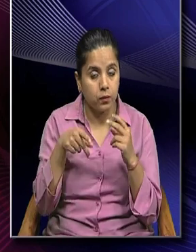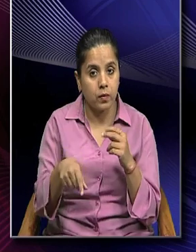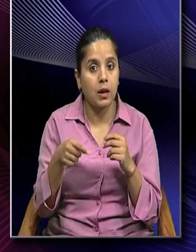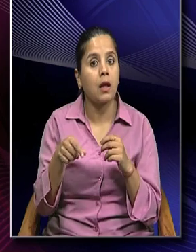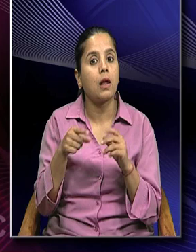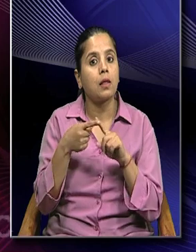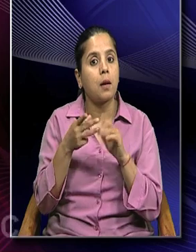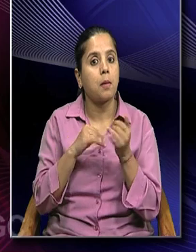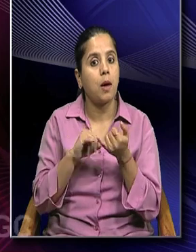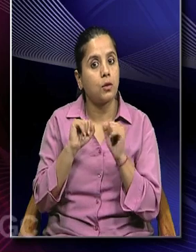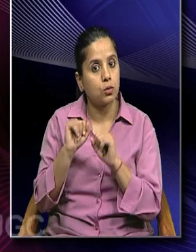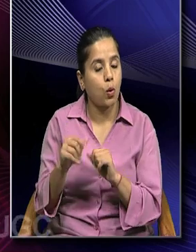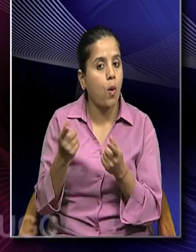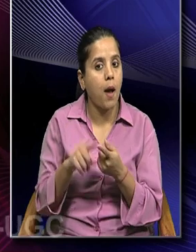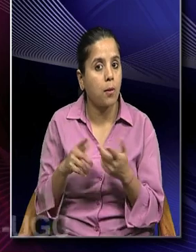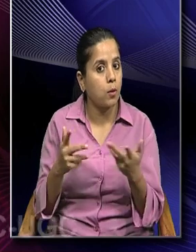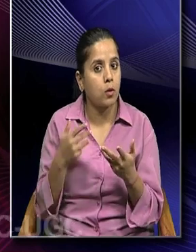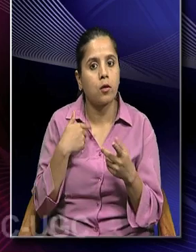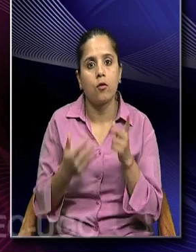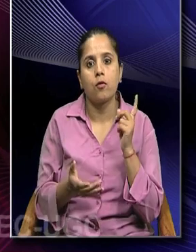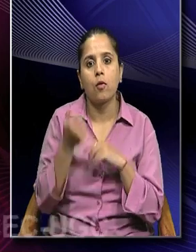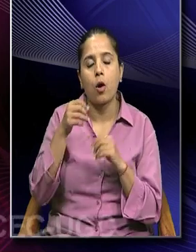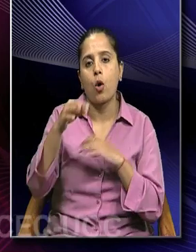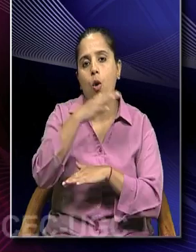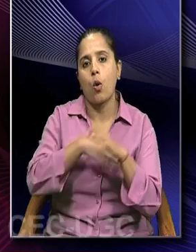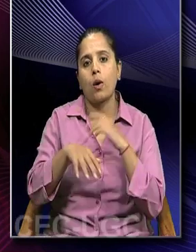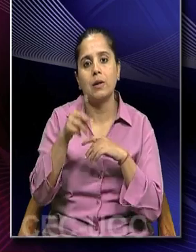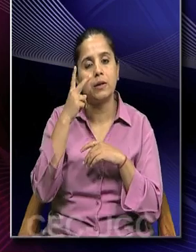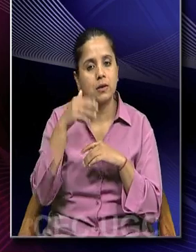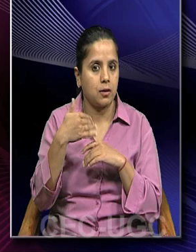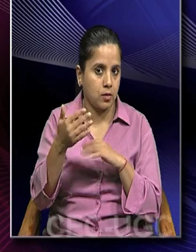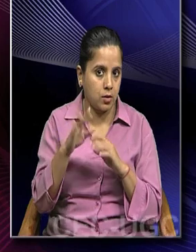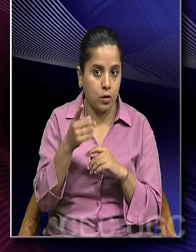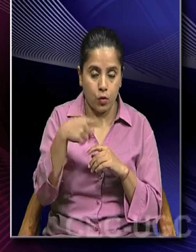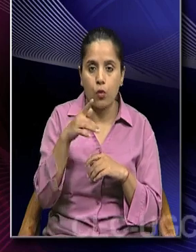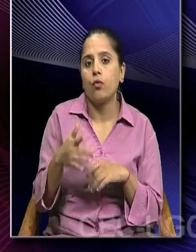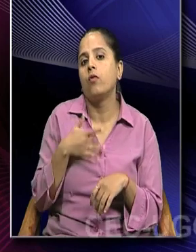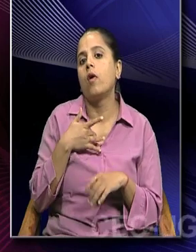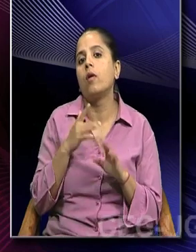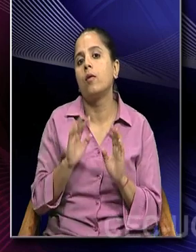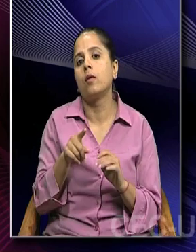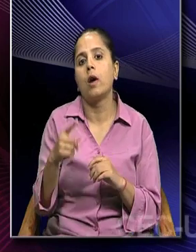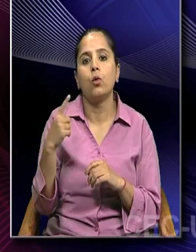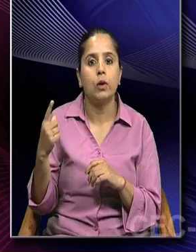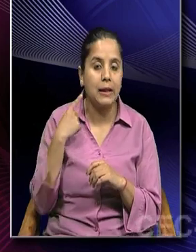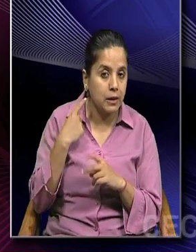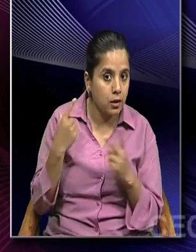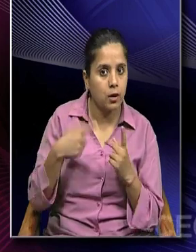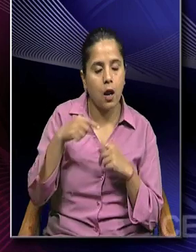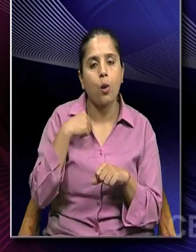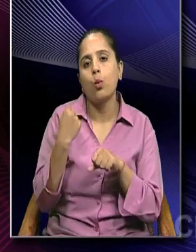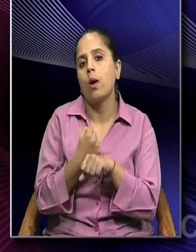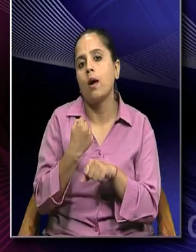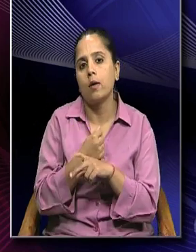intensity of tamas, what will happen? We would find an organization where you would feel that the leadership with which we are